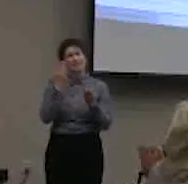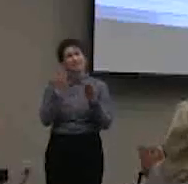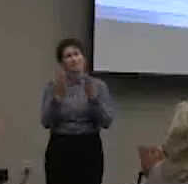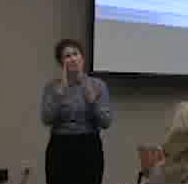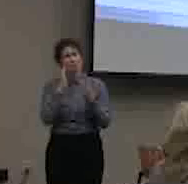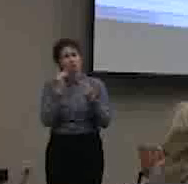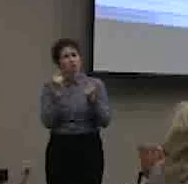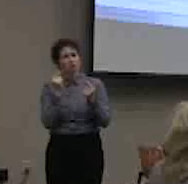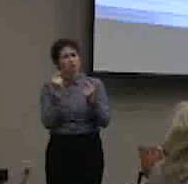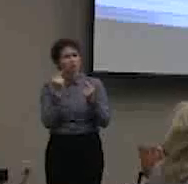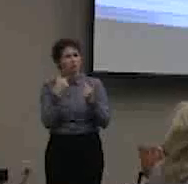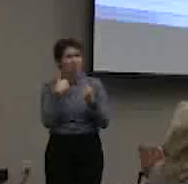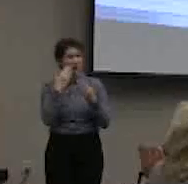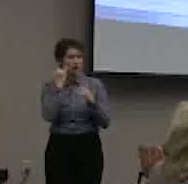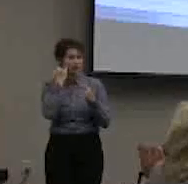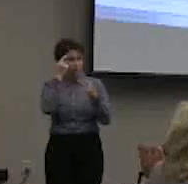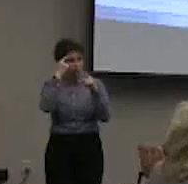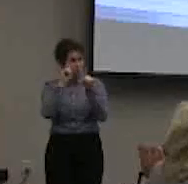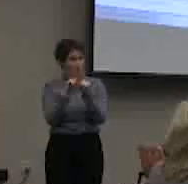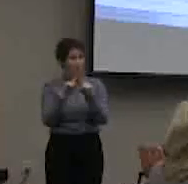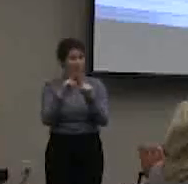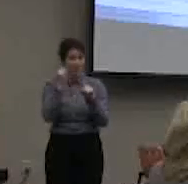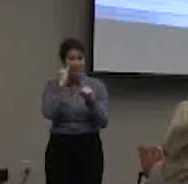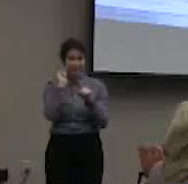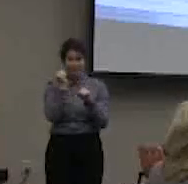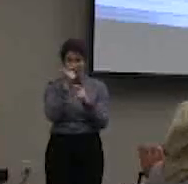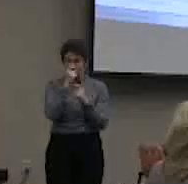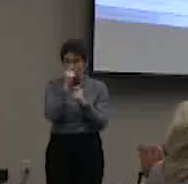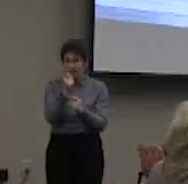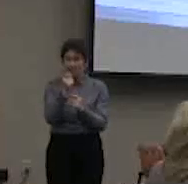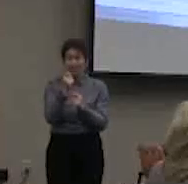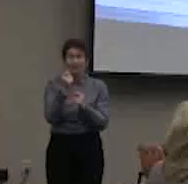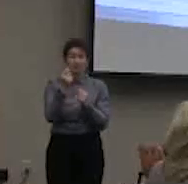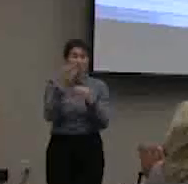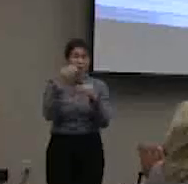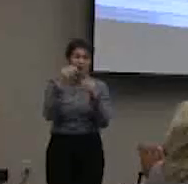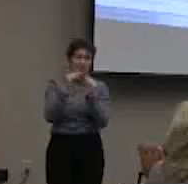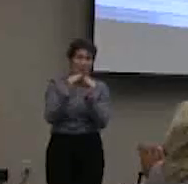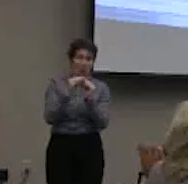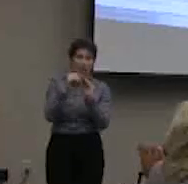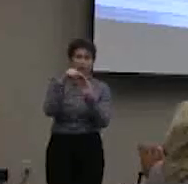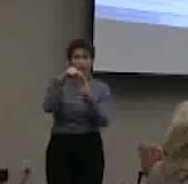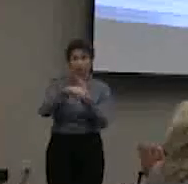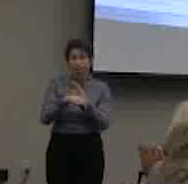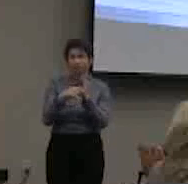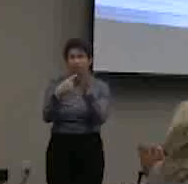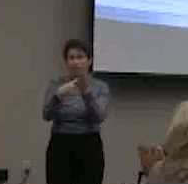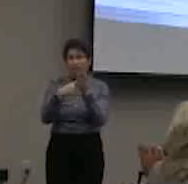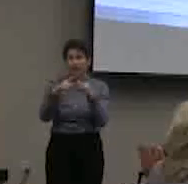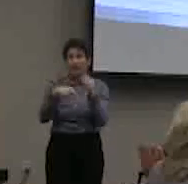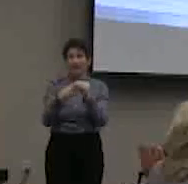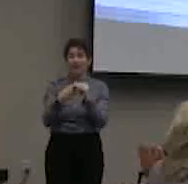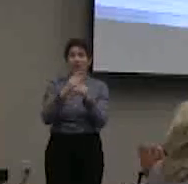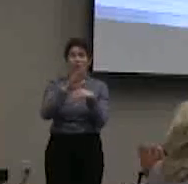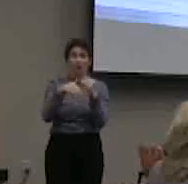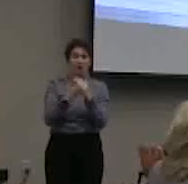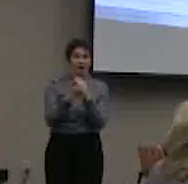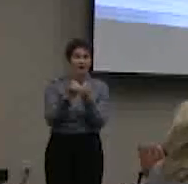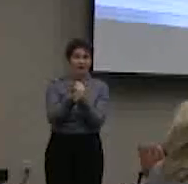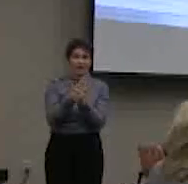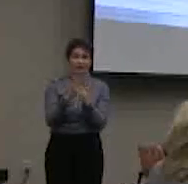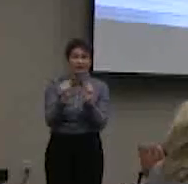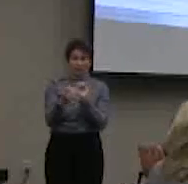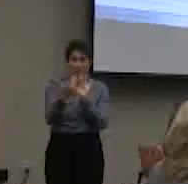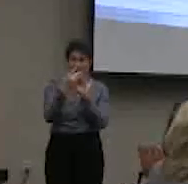but if you have interest in going into a deeper conversation about the shape and guardrails of this, if you could just reach out to me directly